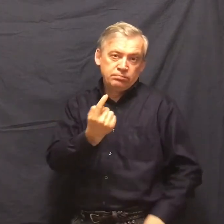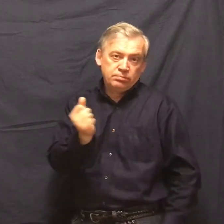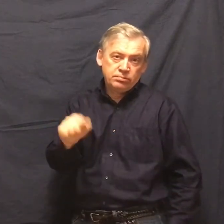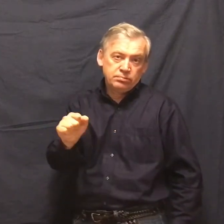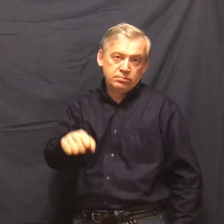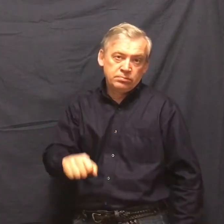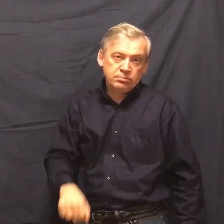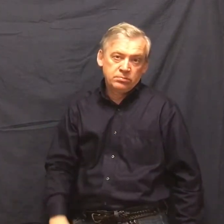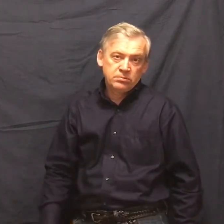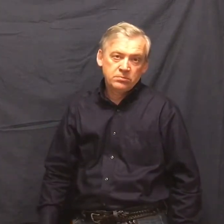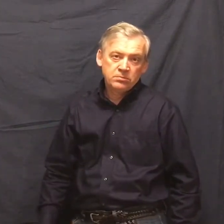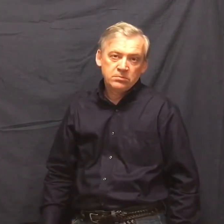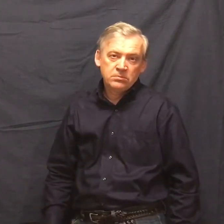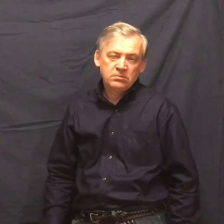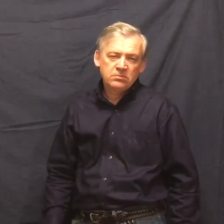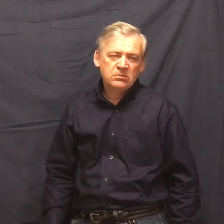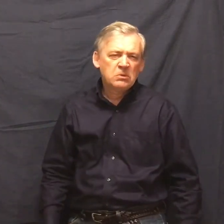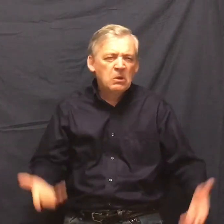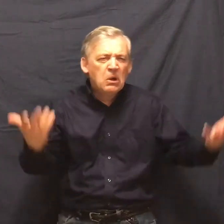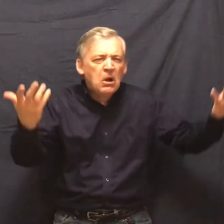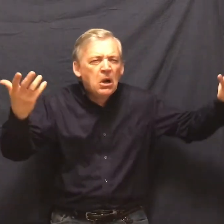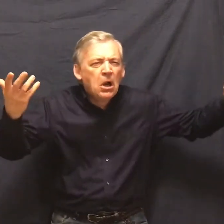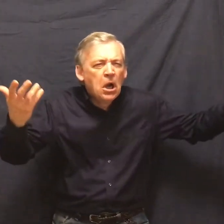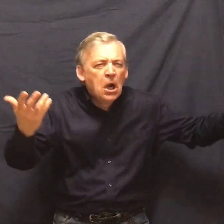"Well, what the heck was she doing?"